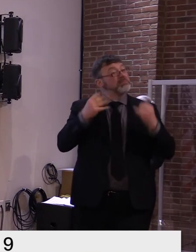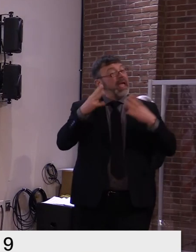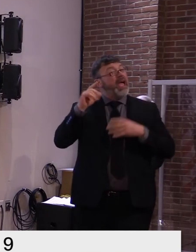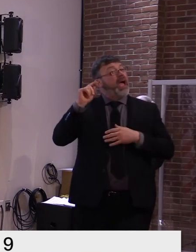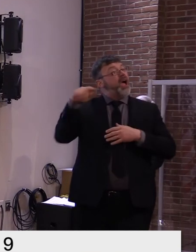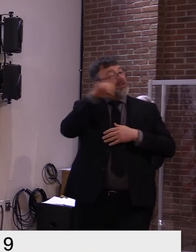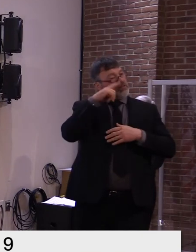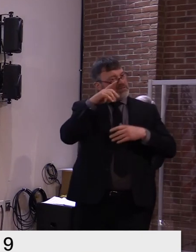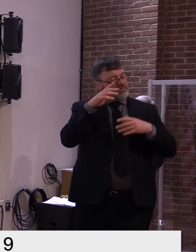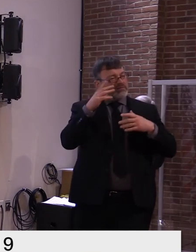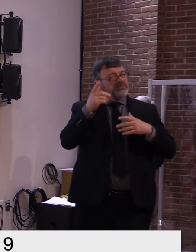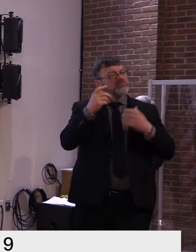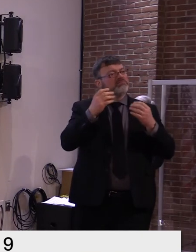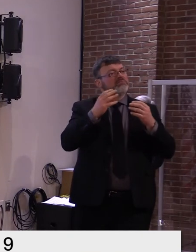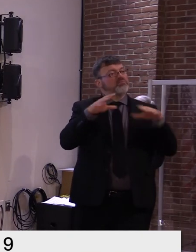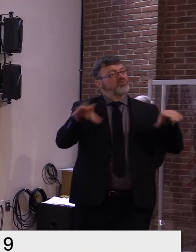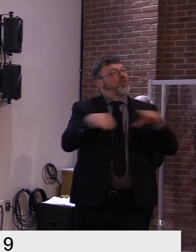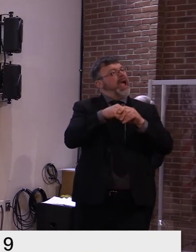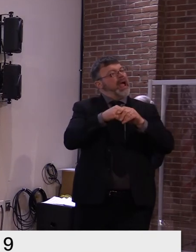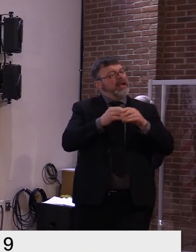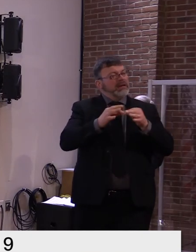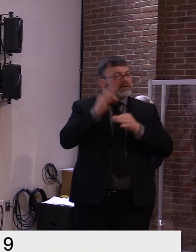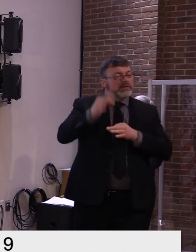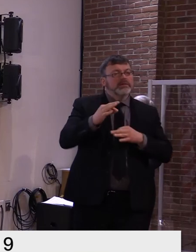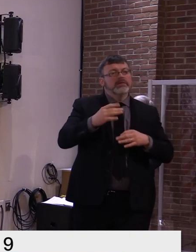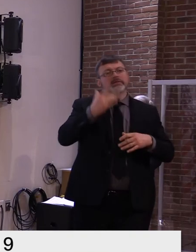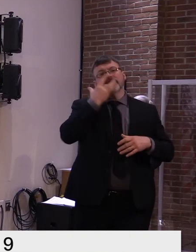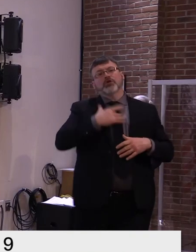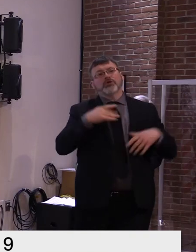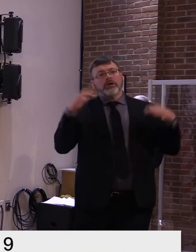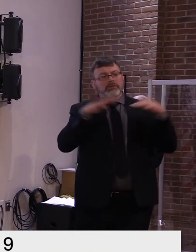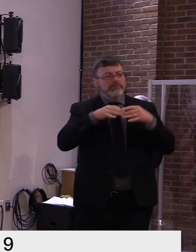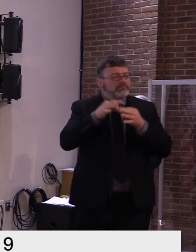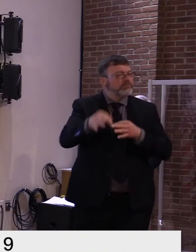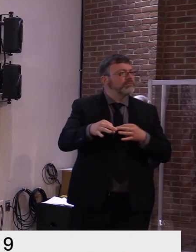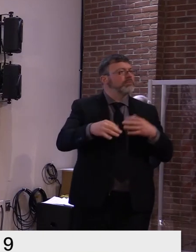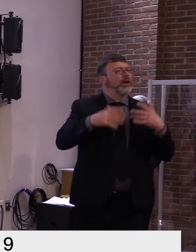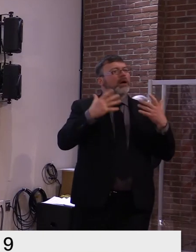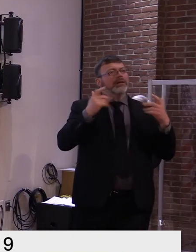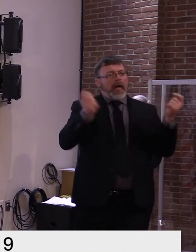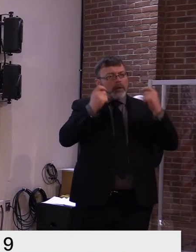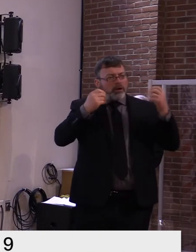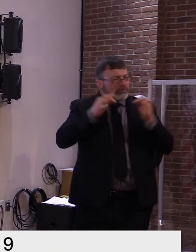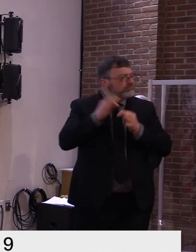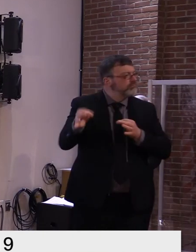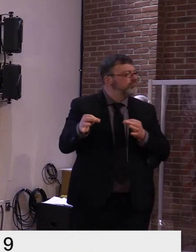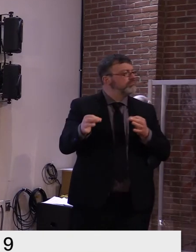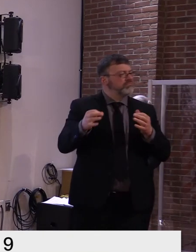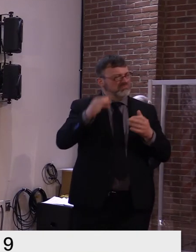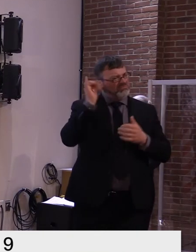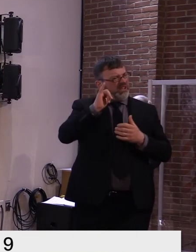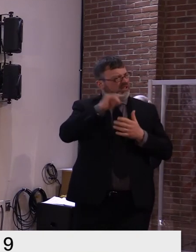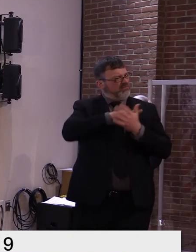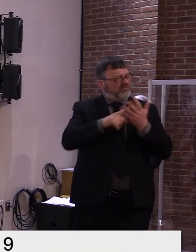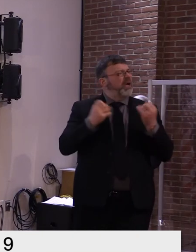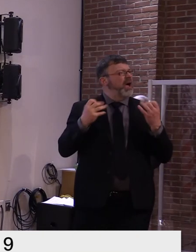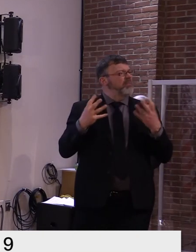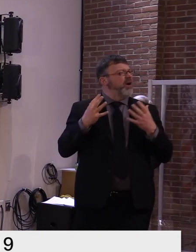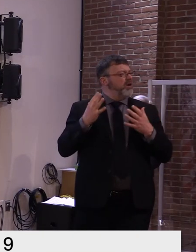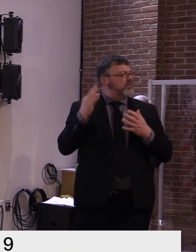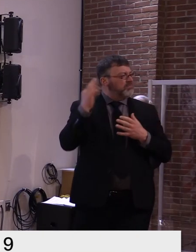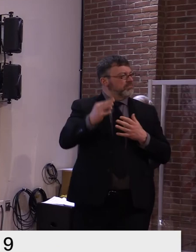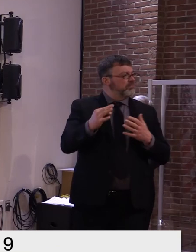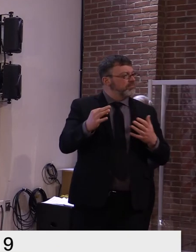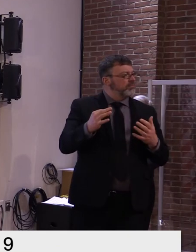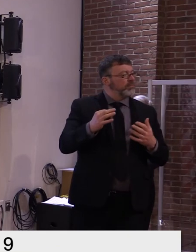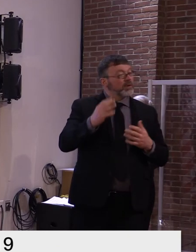year because it wasn't safe to have a larger party or they didn't want to have all of the prohibitions of masks and distancing and things like that. Given that